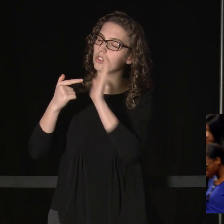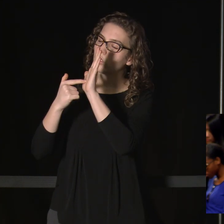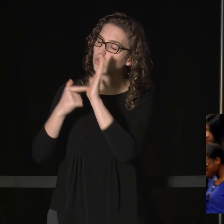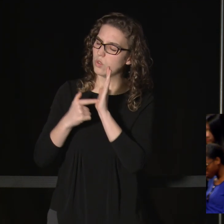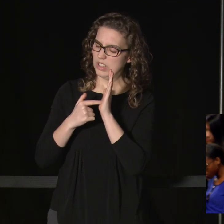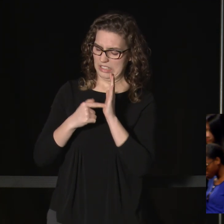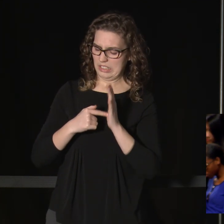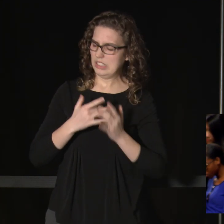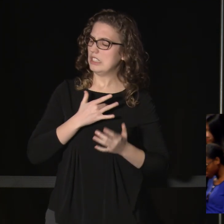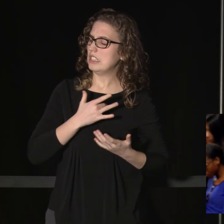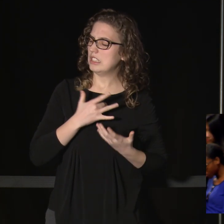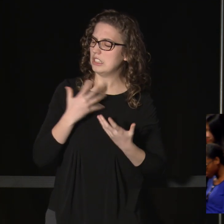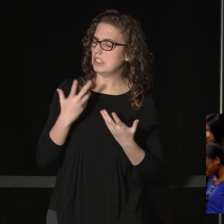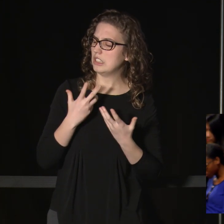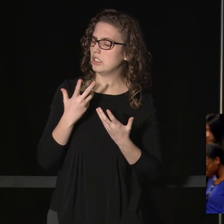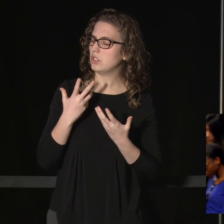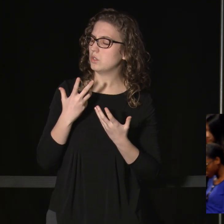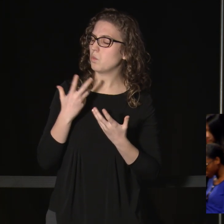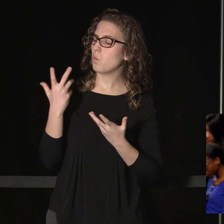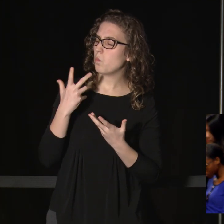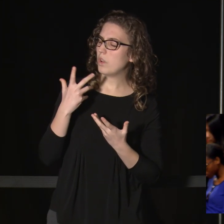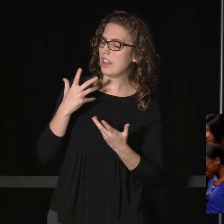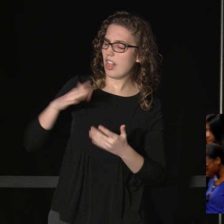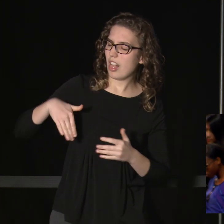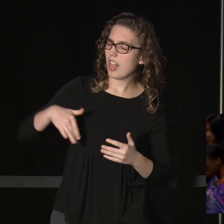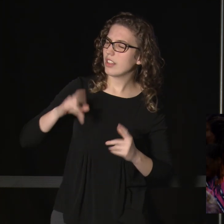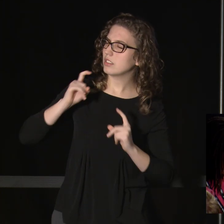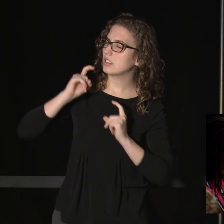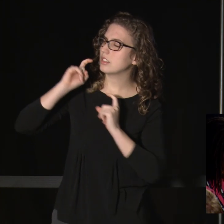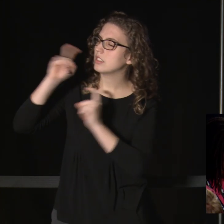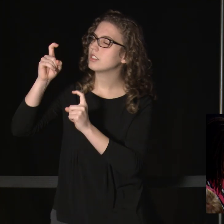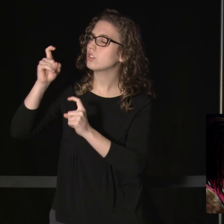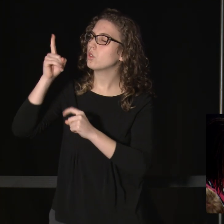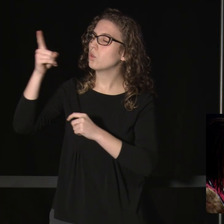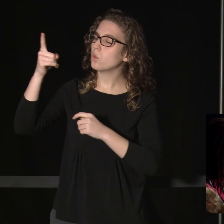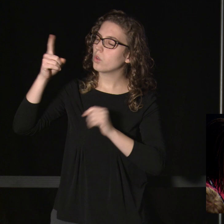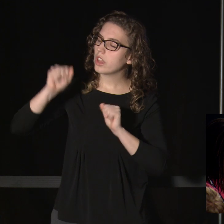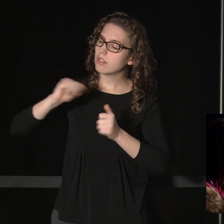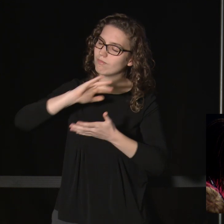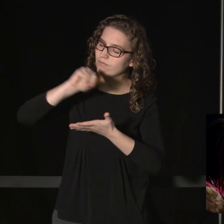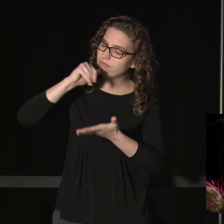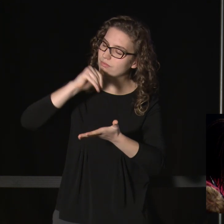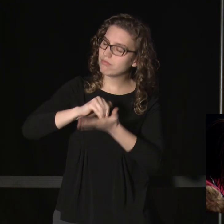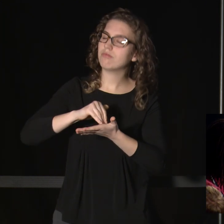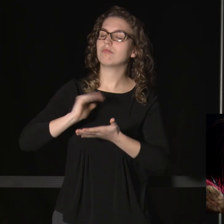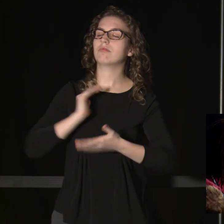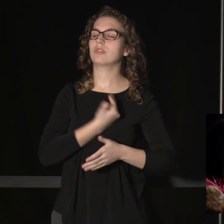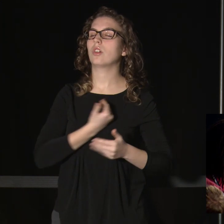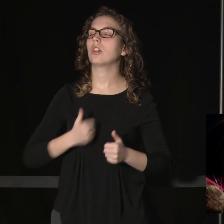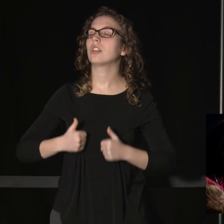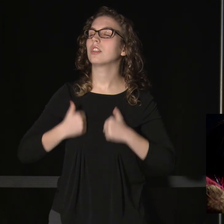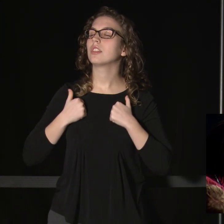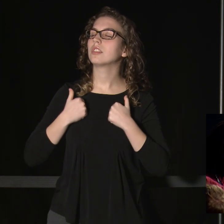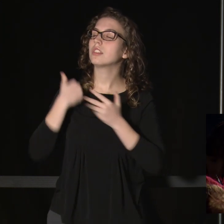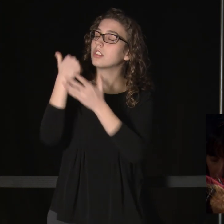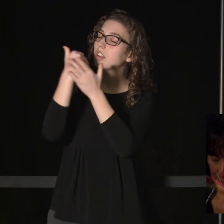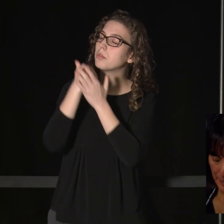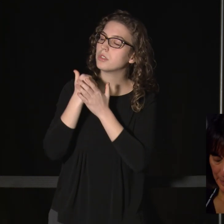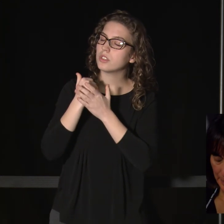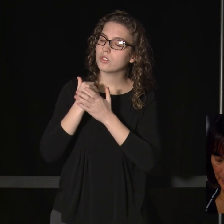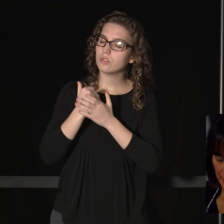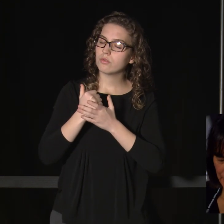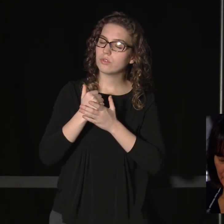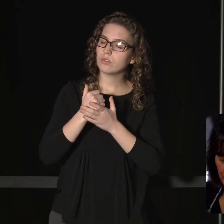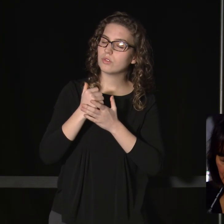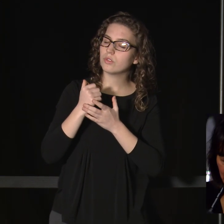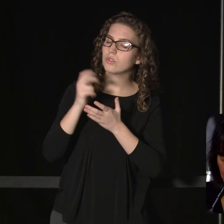our hearts that we haven't given over to you yet, that you can be the center of our lives. Please help us to make investments in